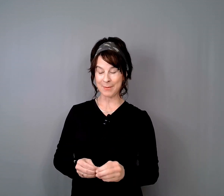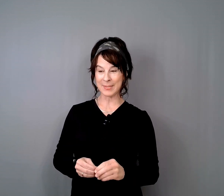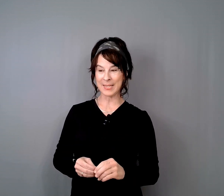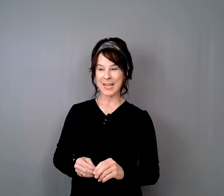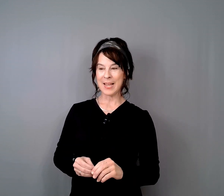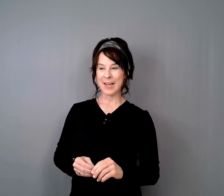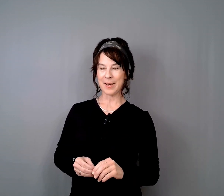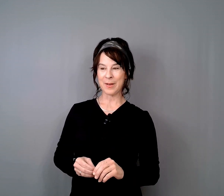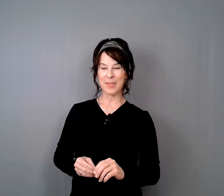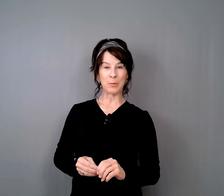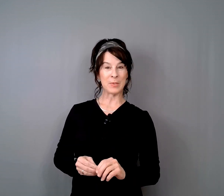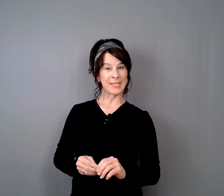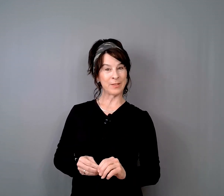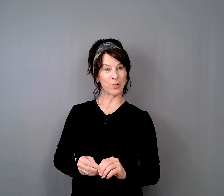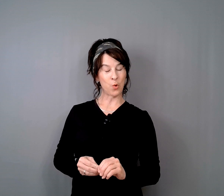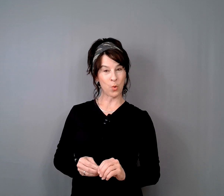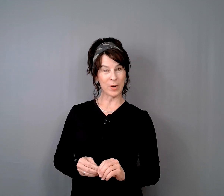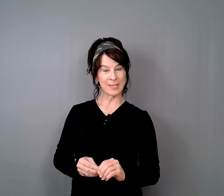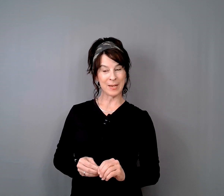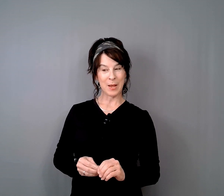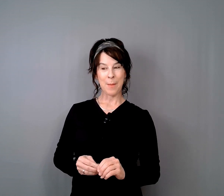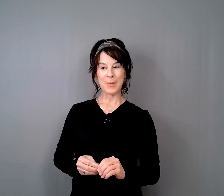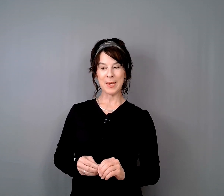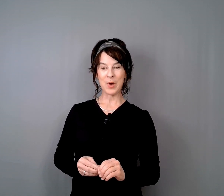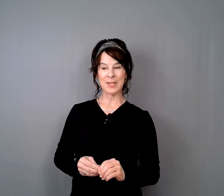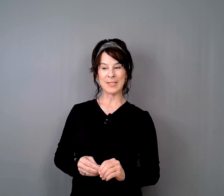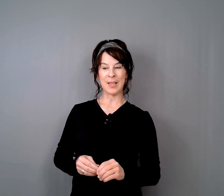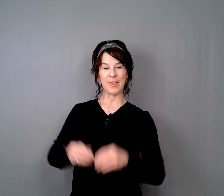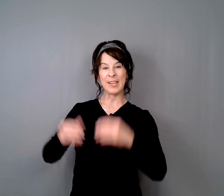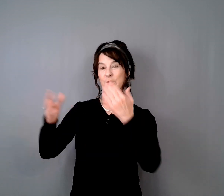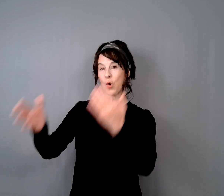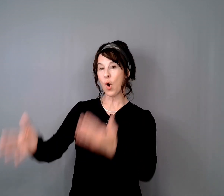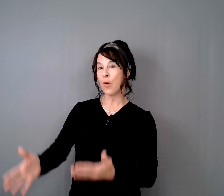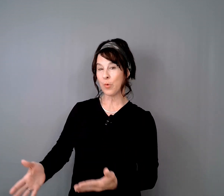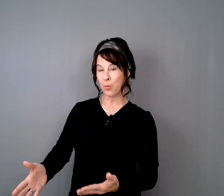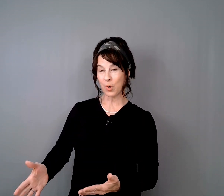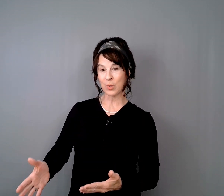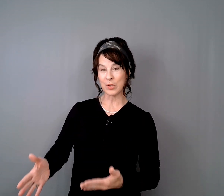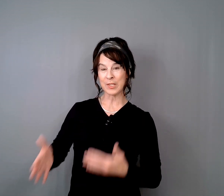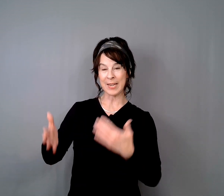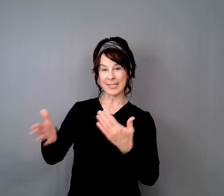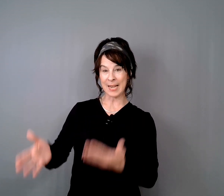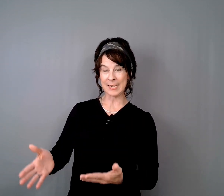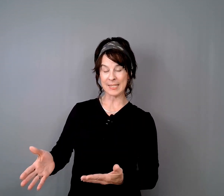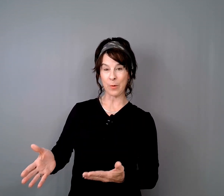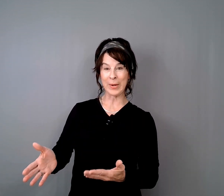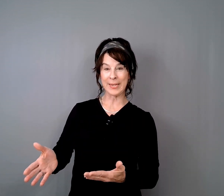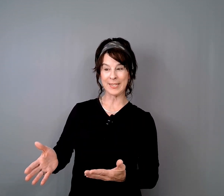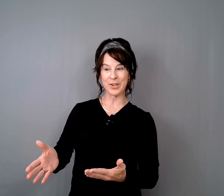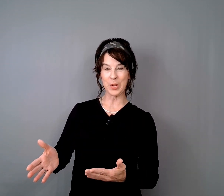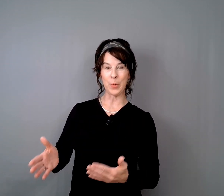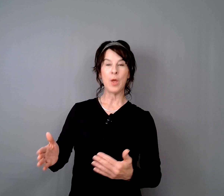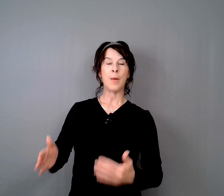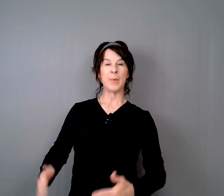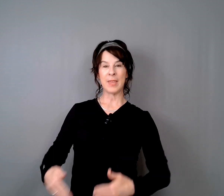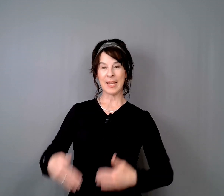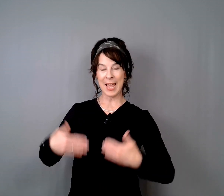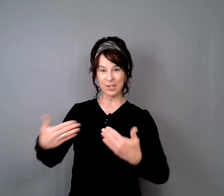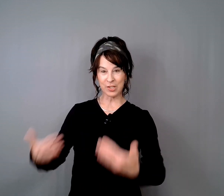times they will sing the chorus, because these are all the words and signs that we need to know, but they actually